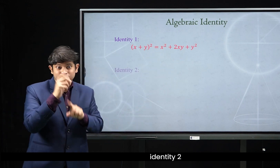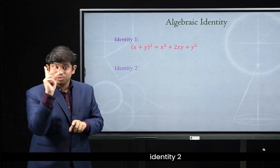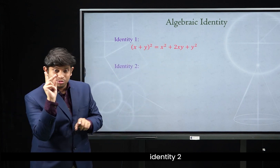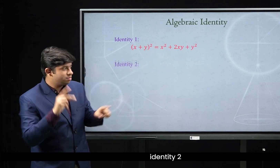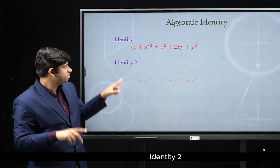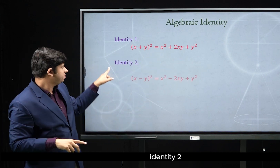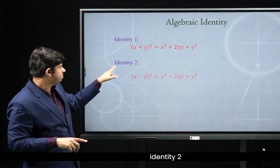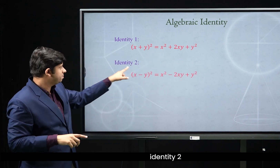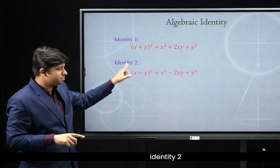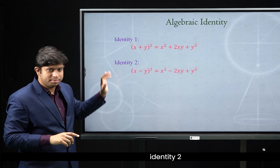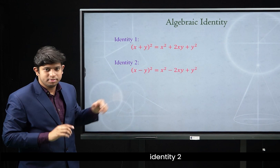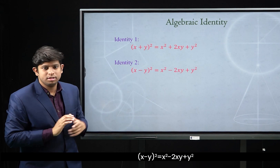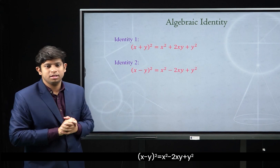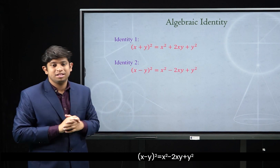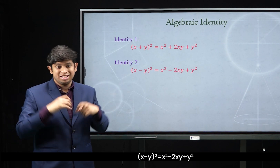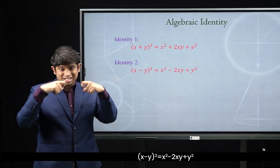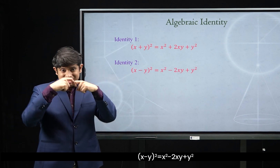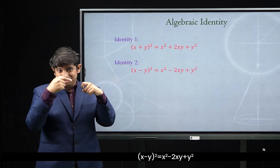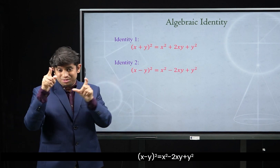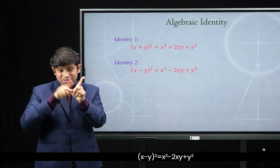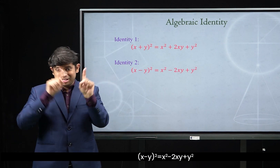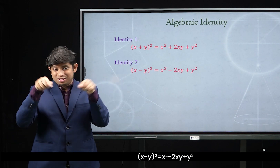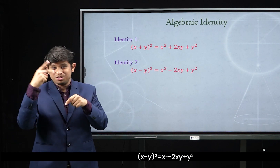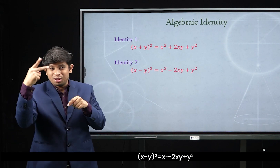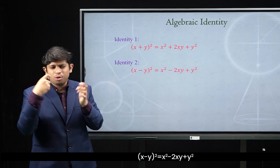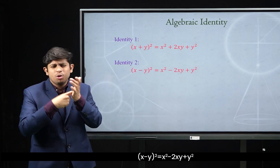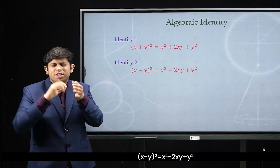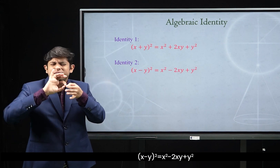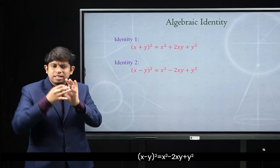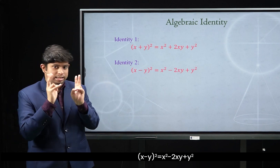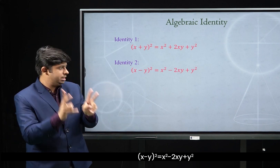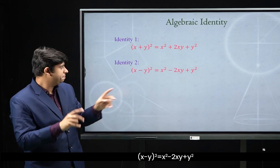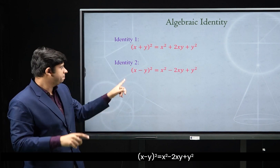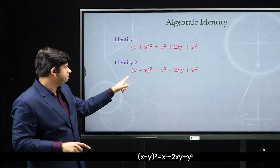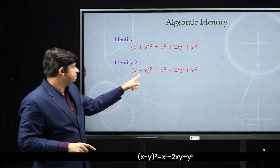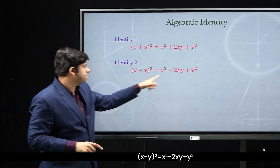Identity 2. X minus y whole square is equal to x square minus 2xy plus y square.